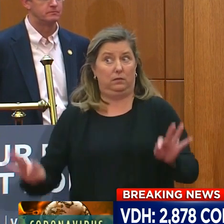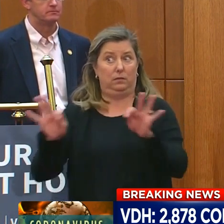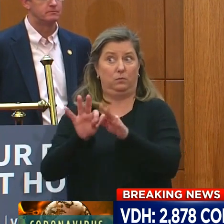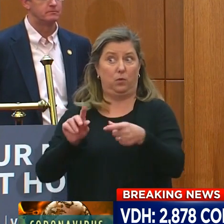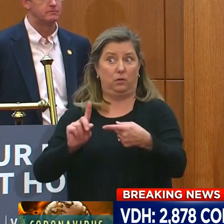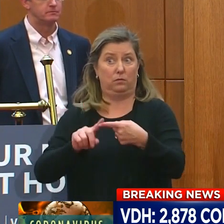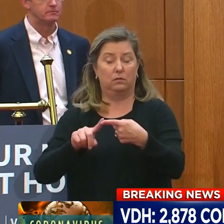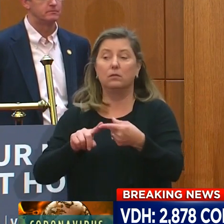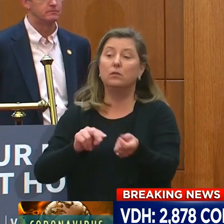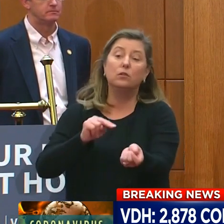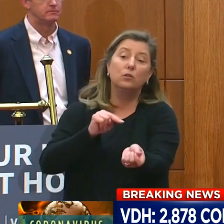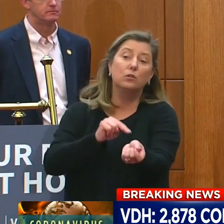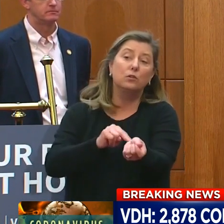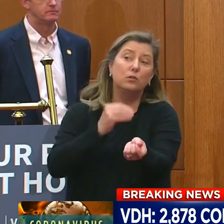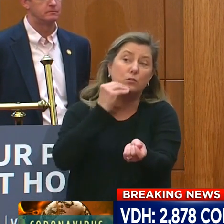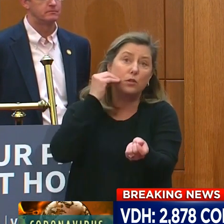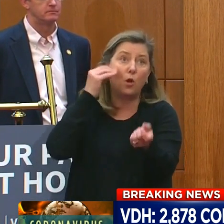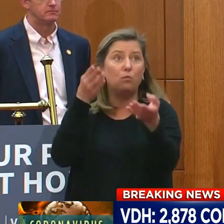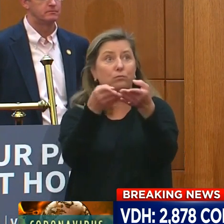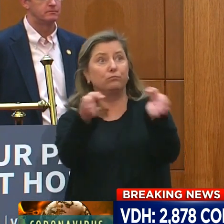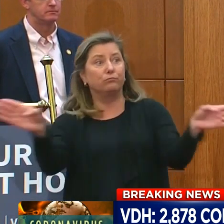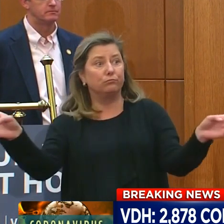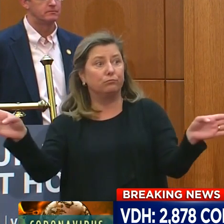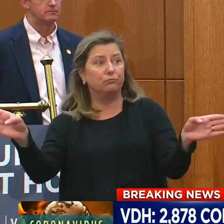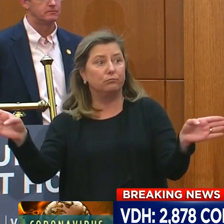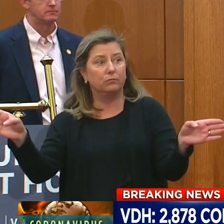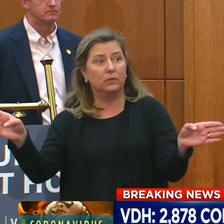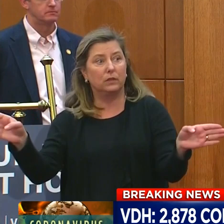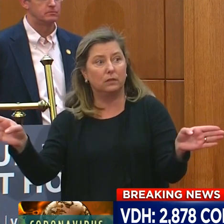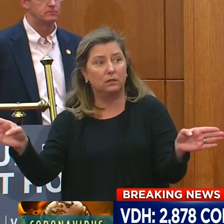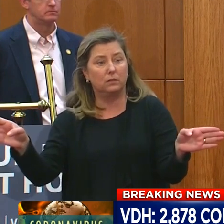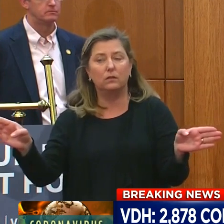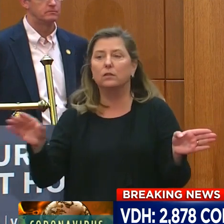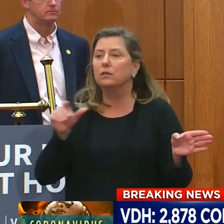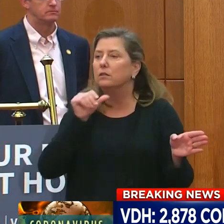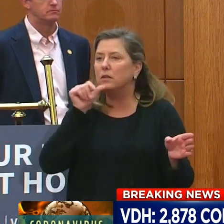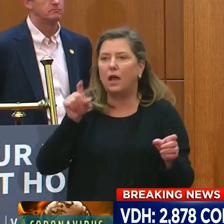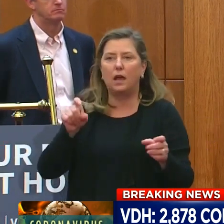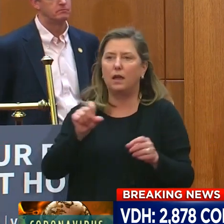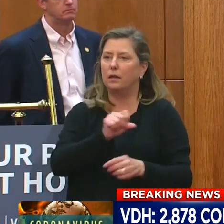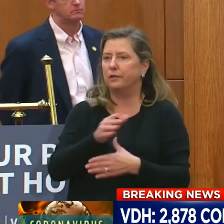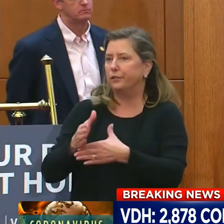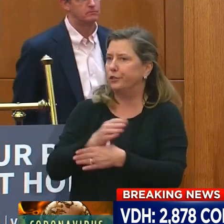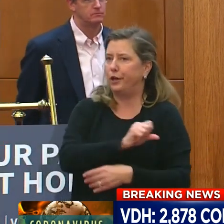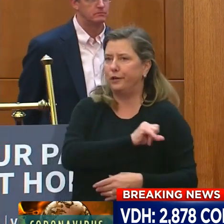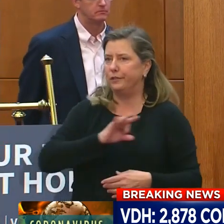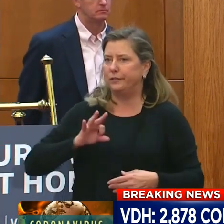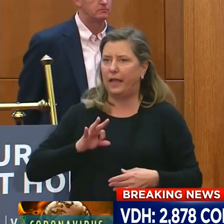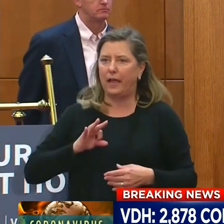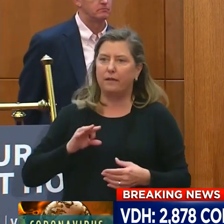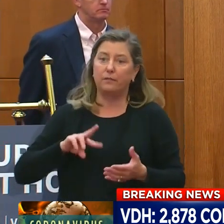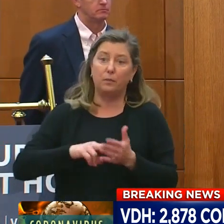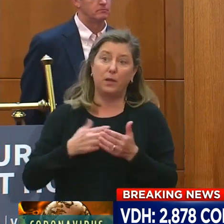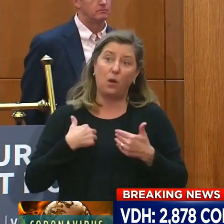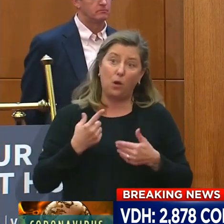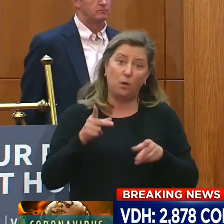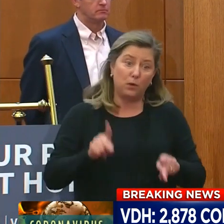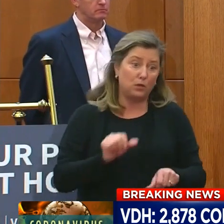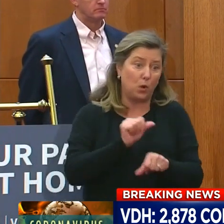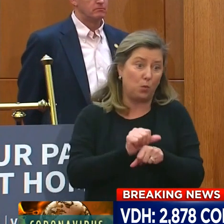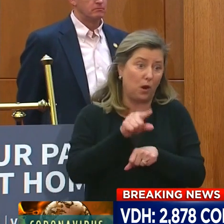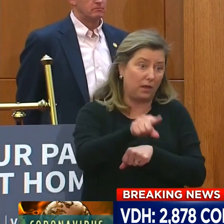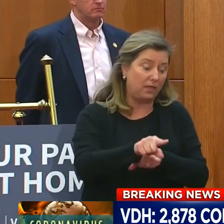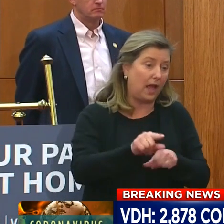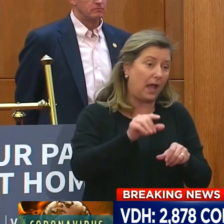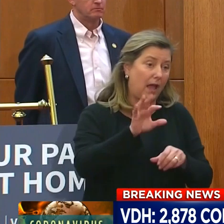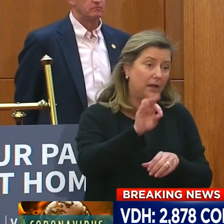that nursing homes should end the practice of sharing staff so that people aren't pulling a shift in one facility and then